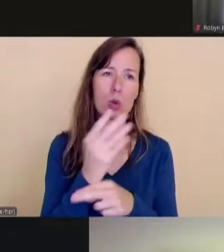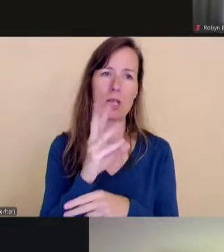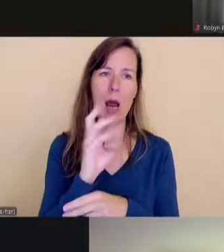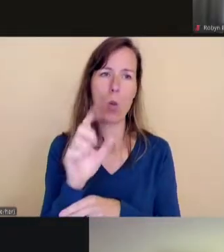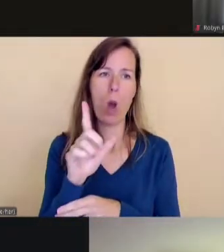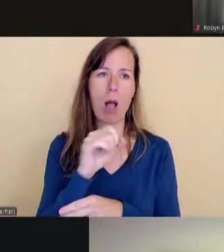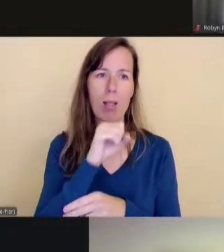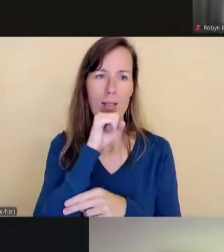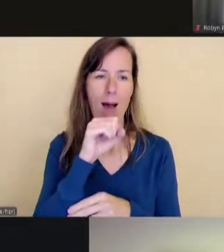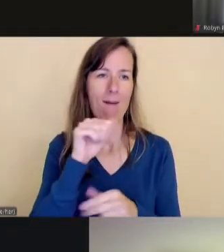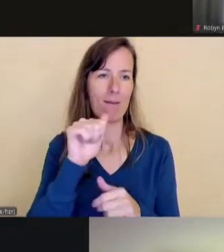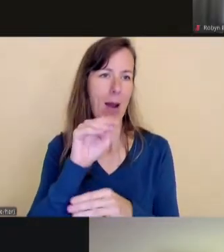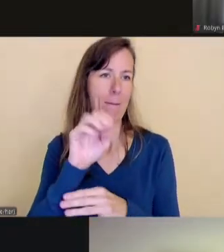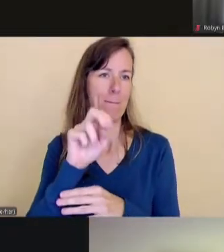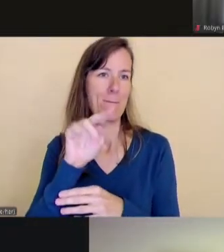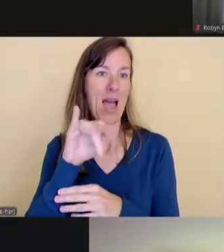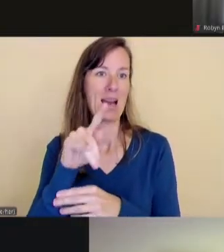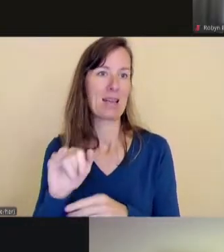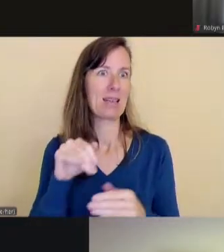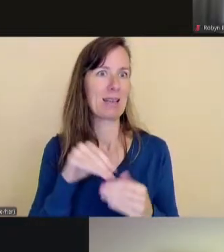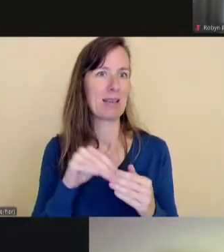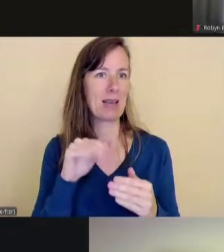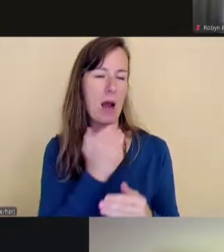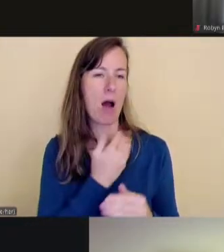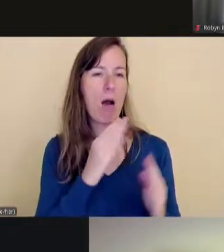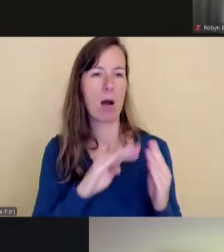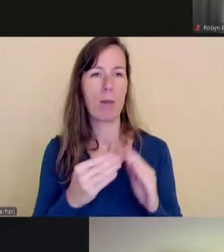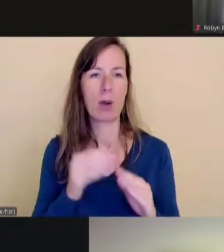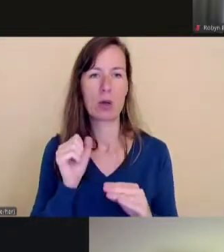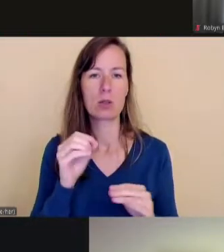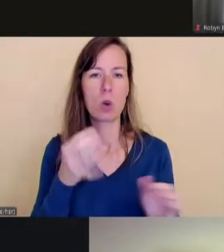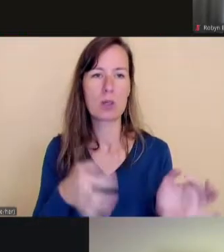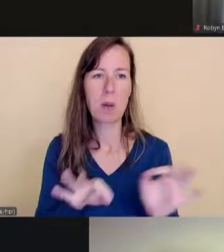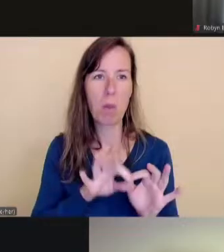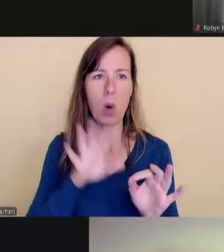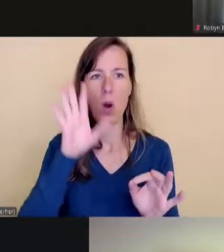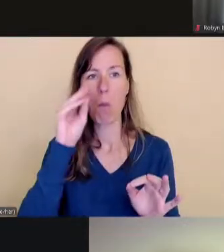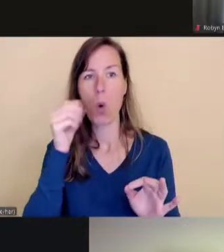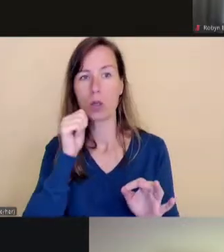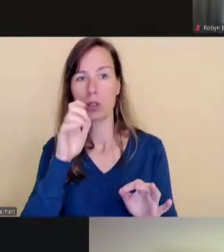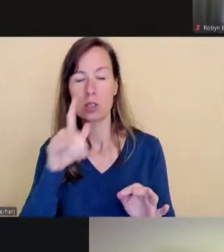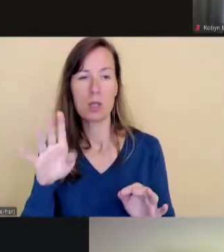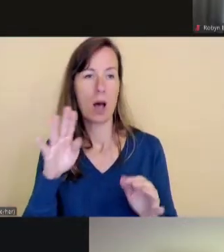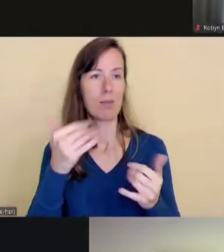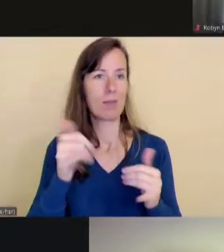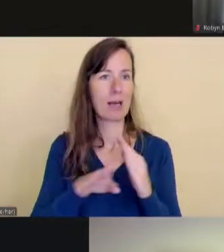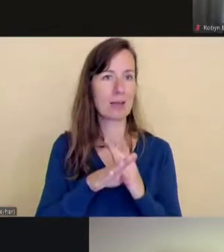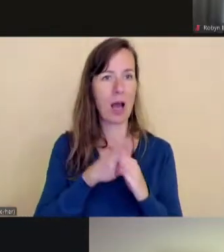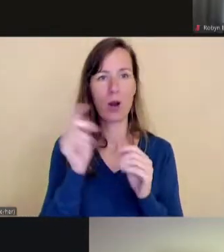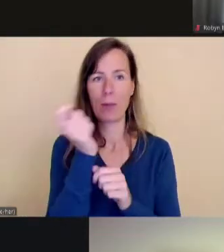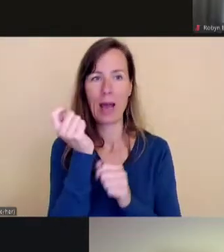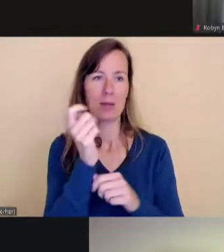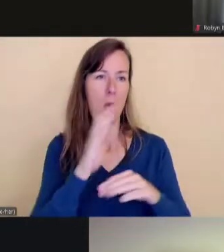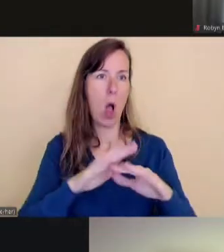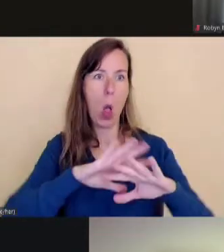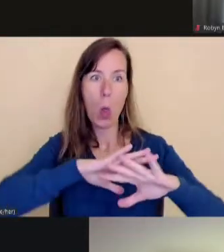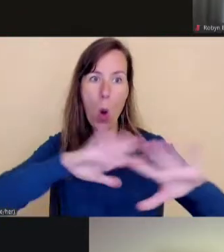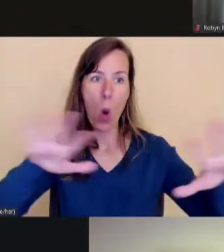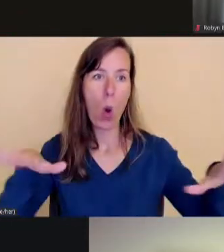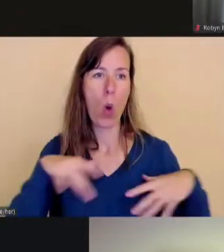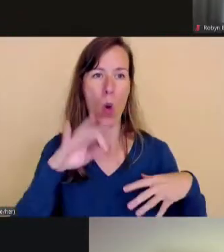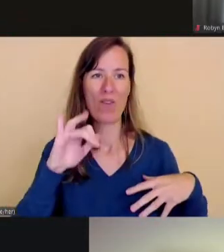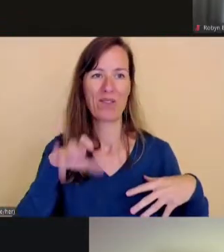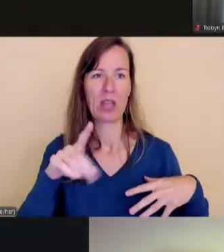that Boys and Girls Club can play soccer and baseball and whatever else on the whole field, and that the track